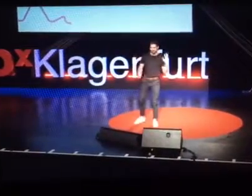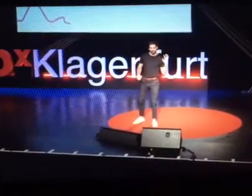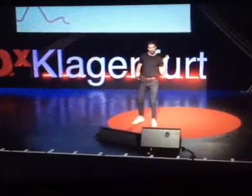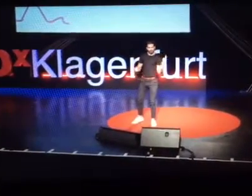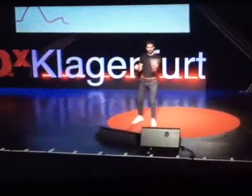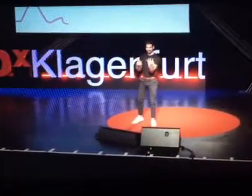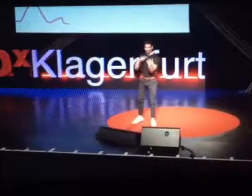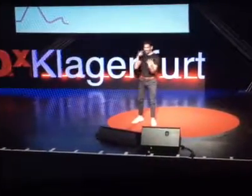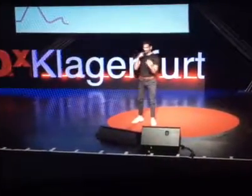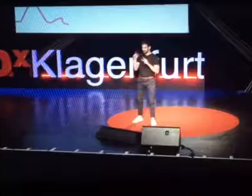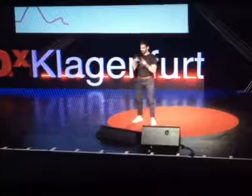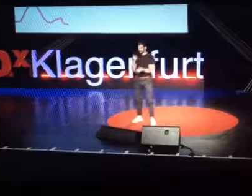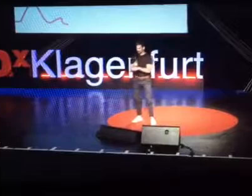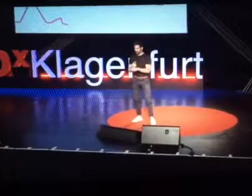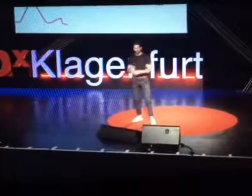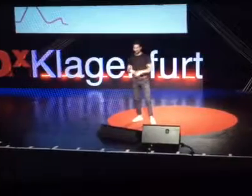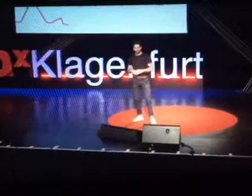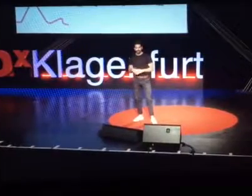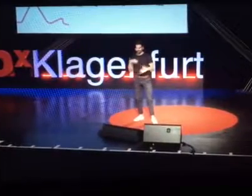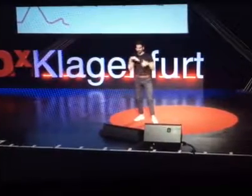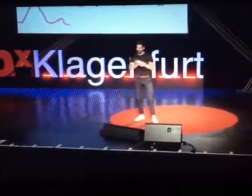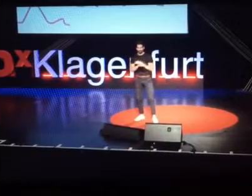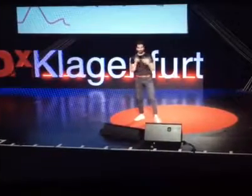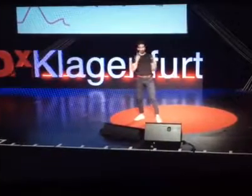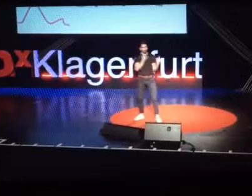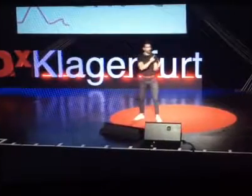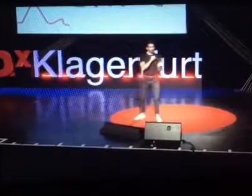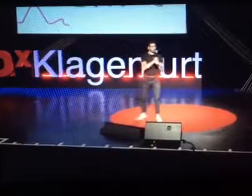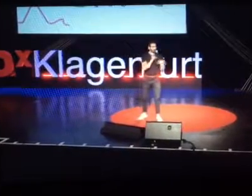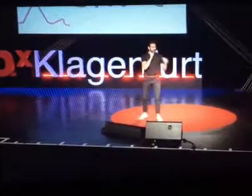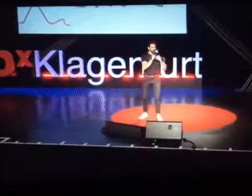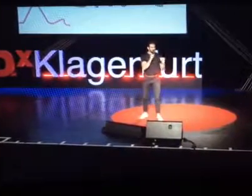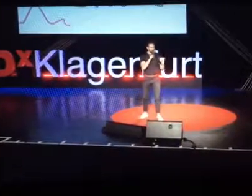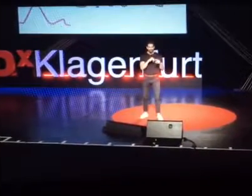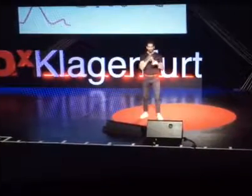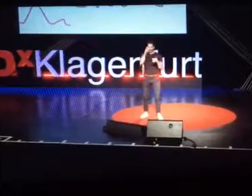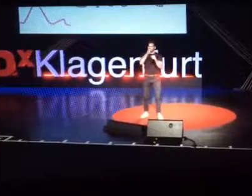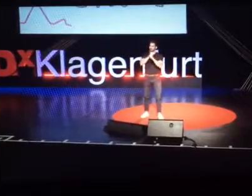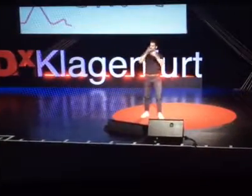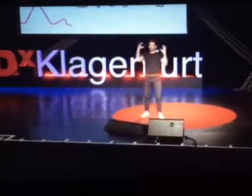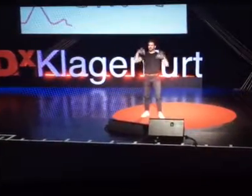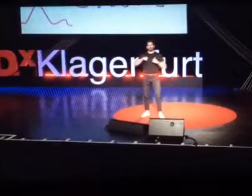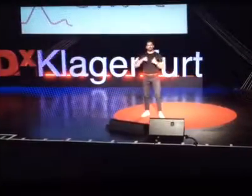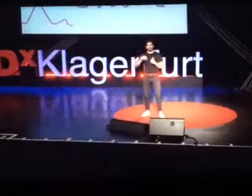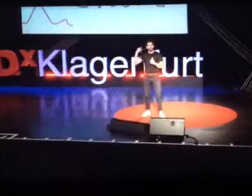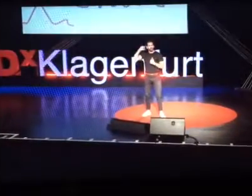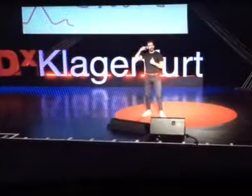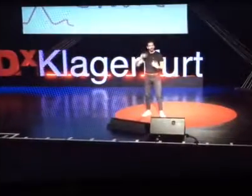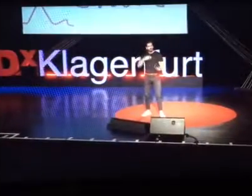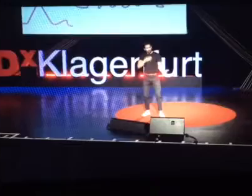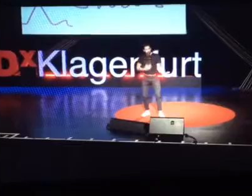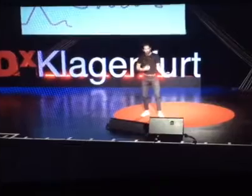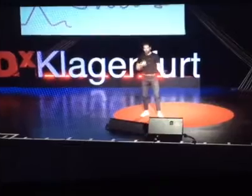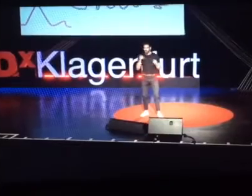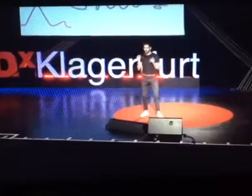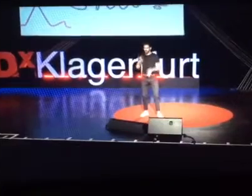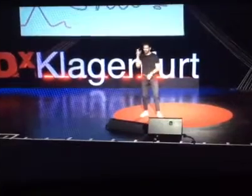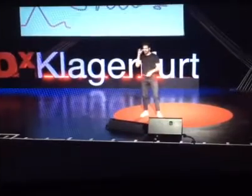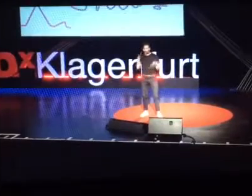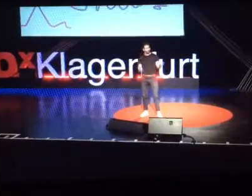the office and there was this panel of hearing people and I went into the interview in the back of my mind